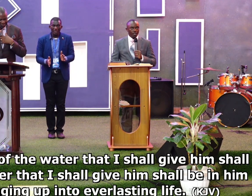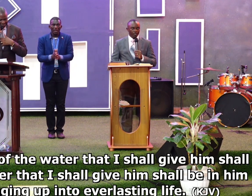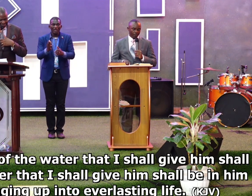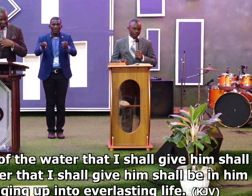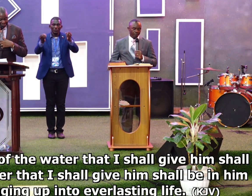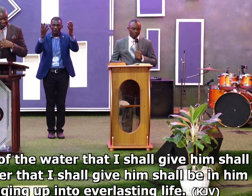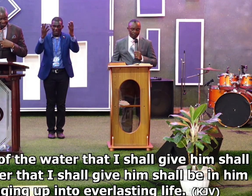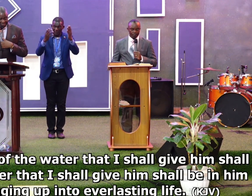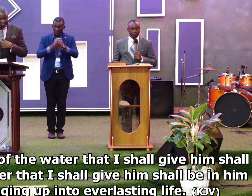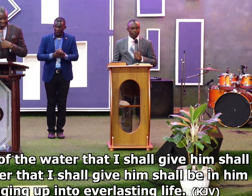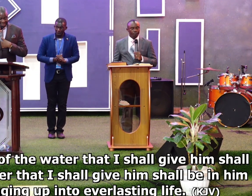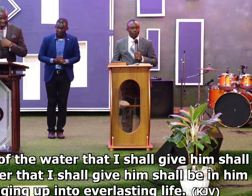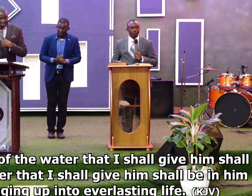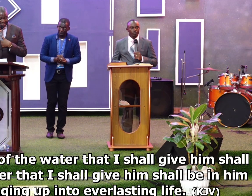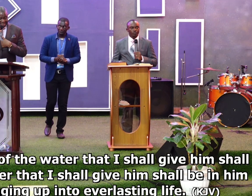Hallelujah. Amen.